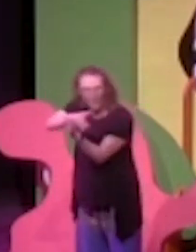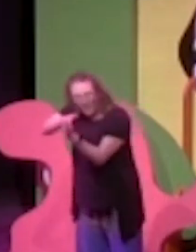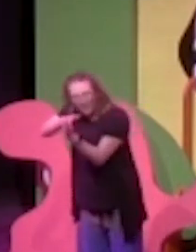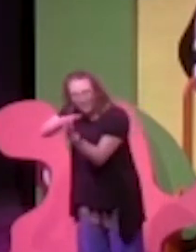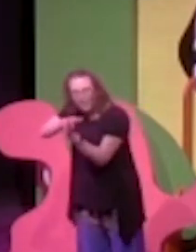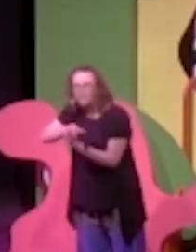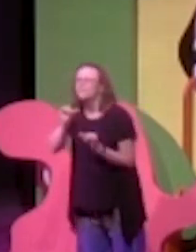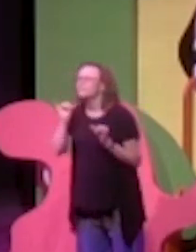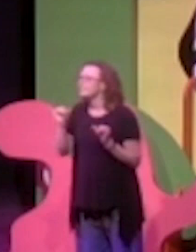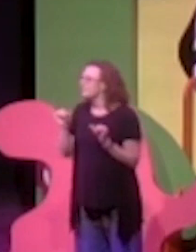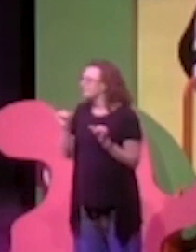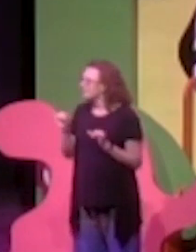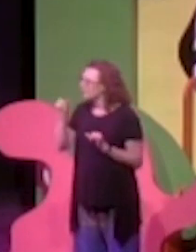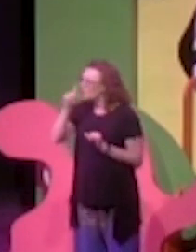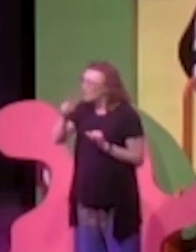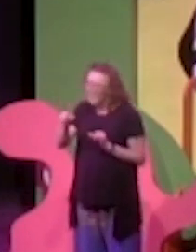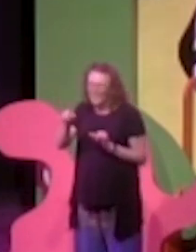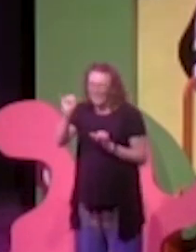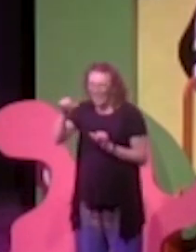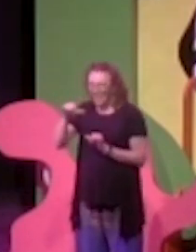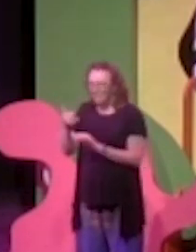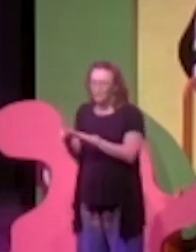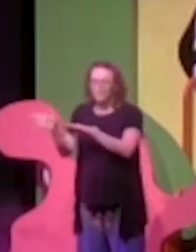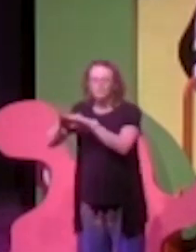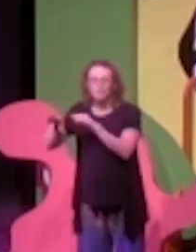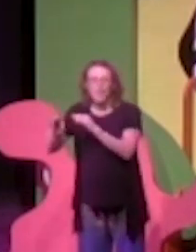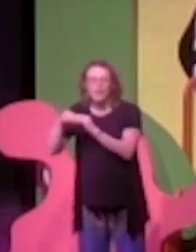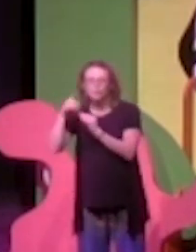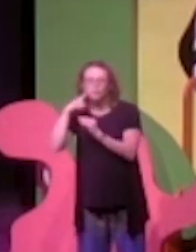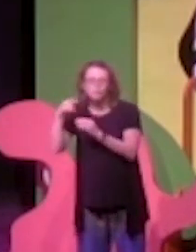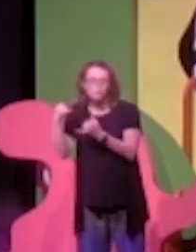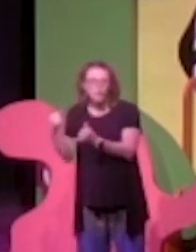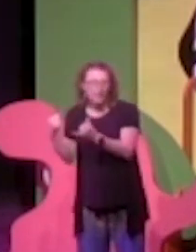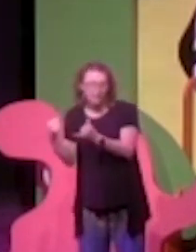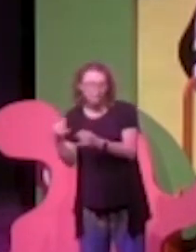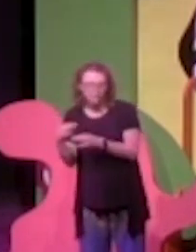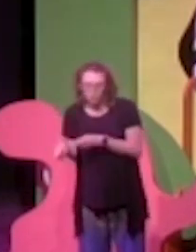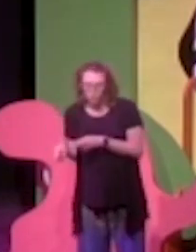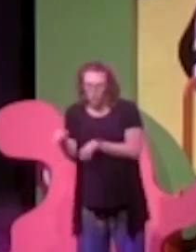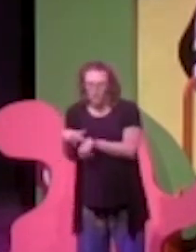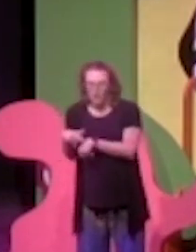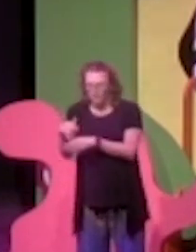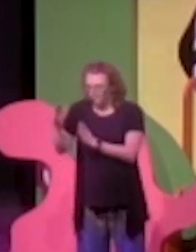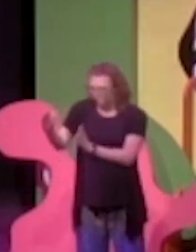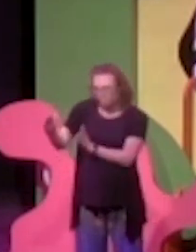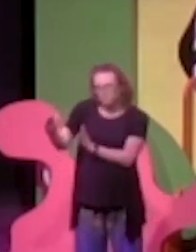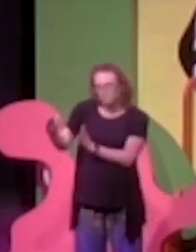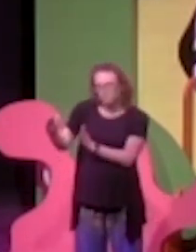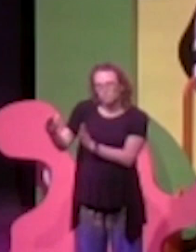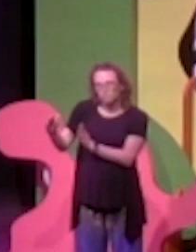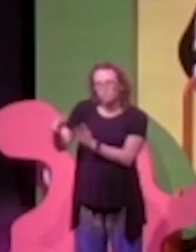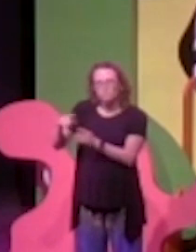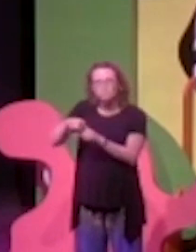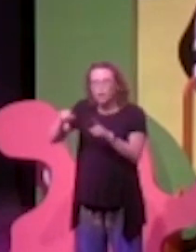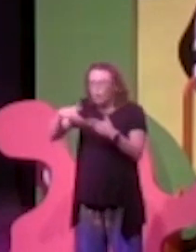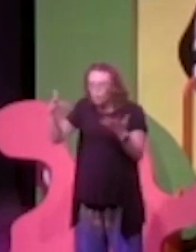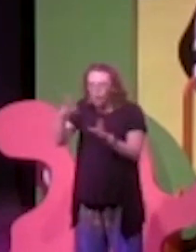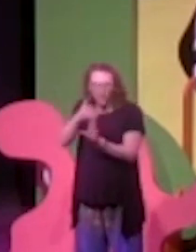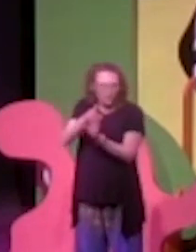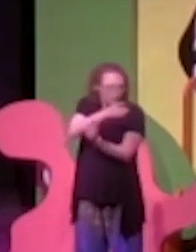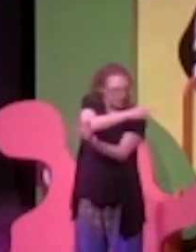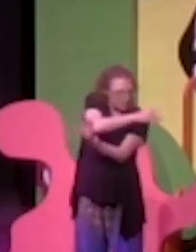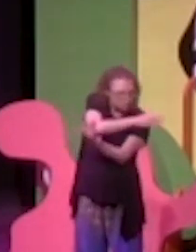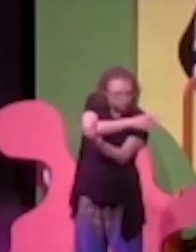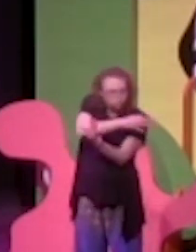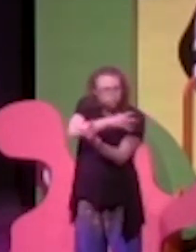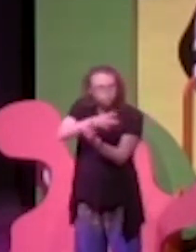I'm in a lava coalition, whatever these things, that's often on top of what we're doing. And we haven't actually yet been built up